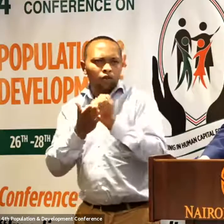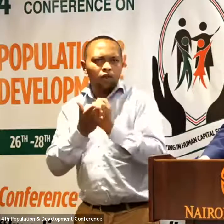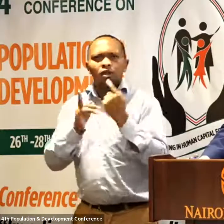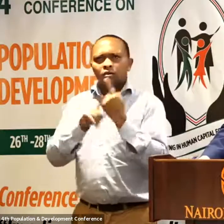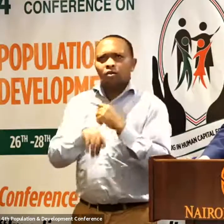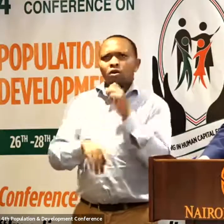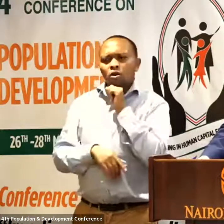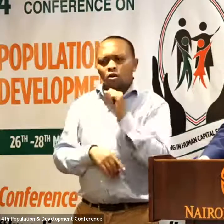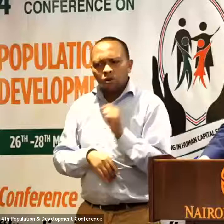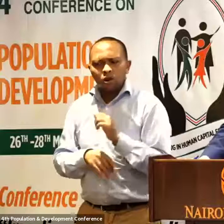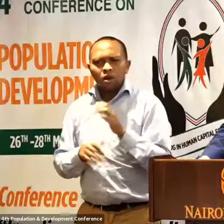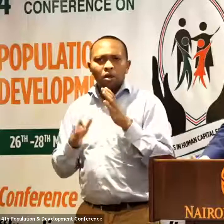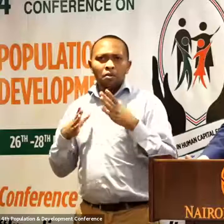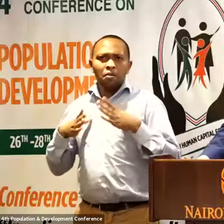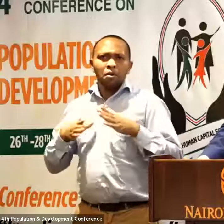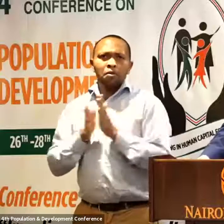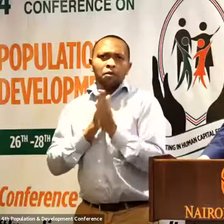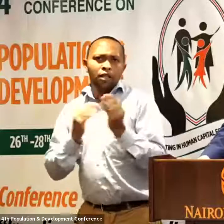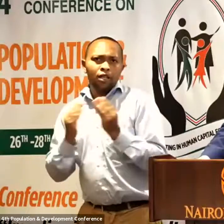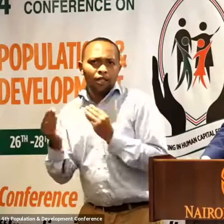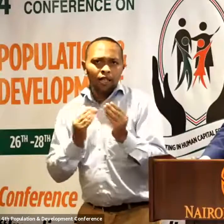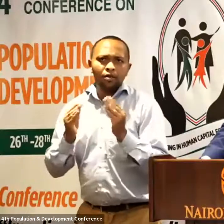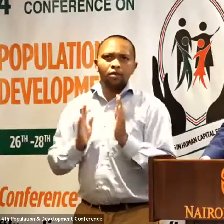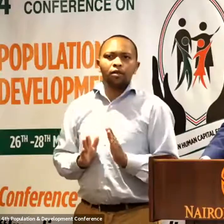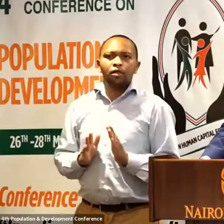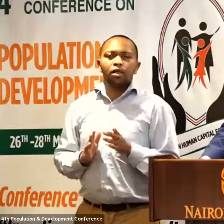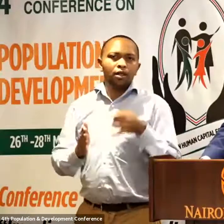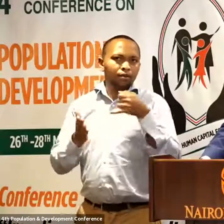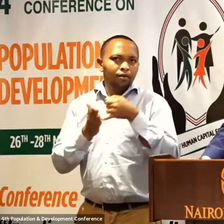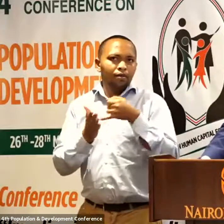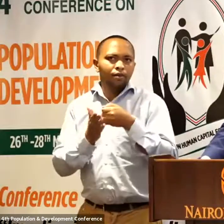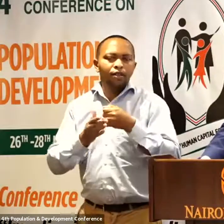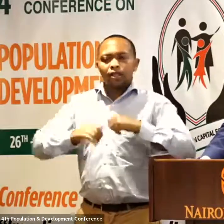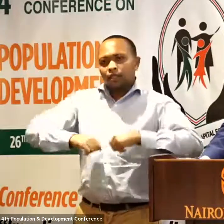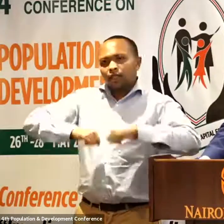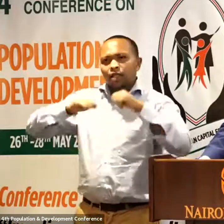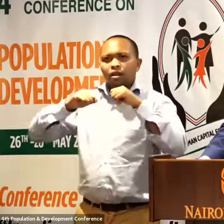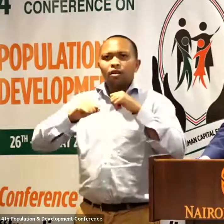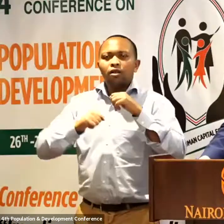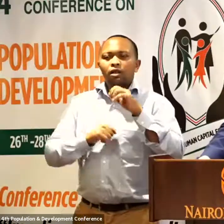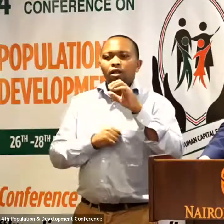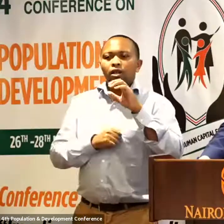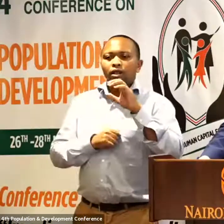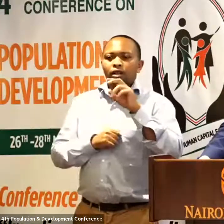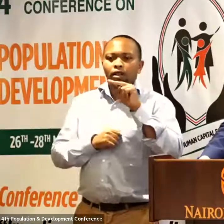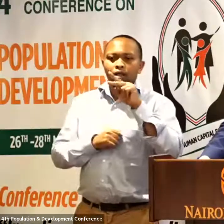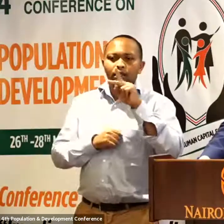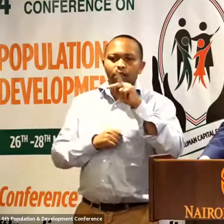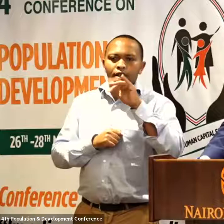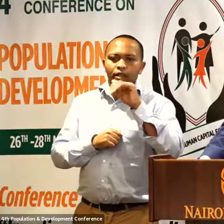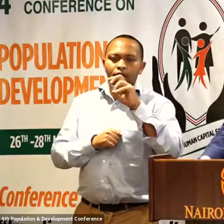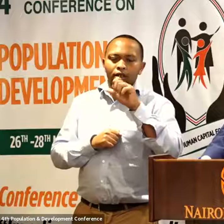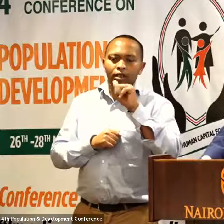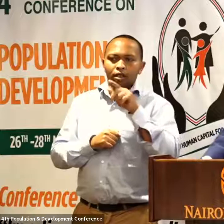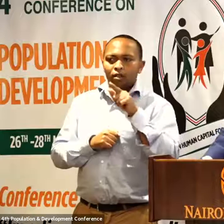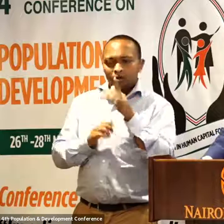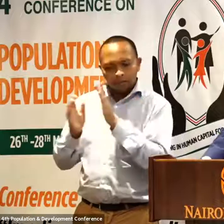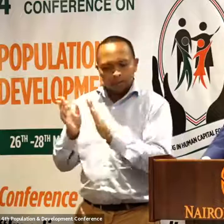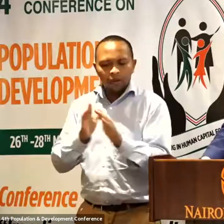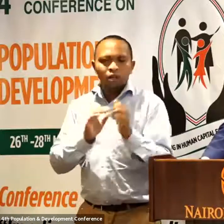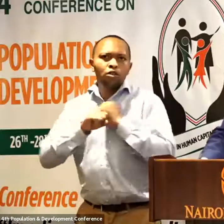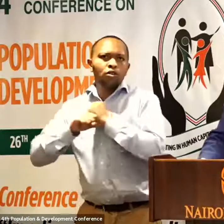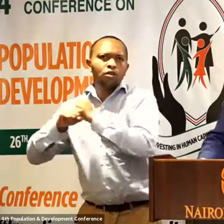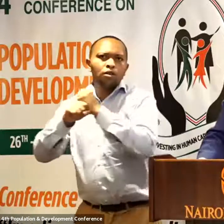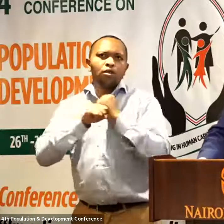elderly, people with disability, and displaced persons. And here, we're going to have the chair is going to be Nicholas Gitua, who is the Director of Planning, State Department of Social